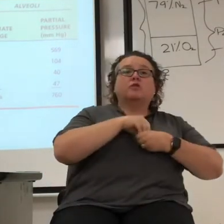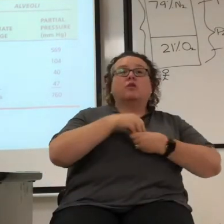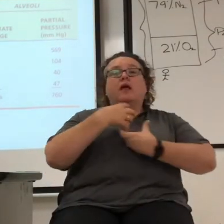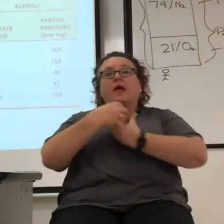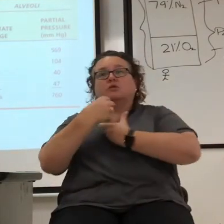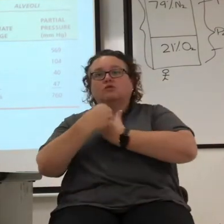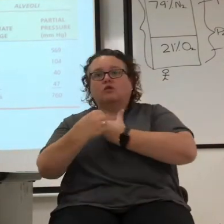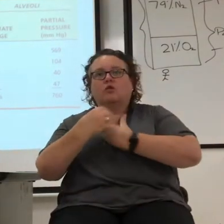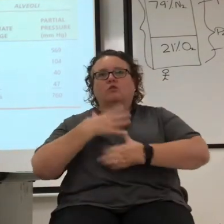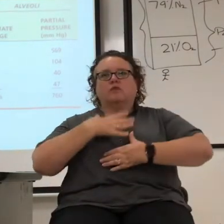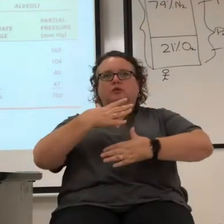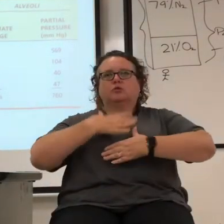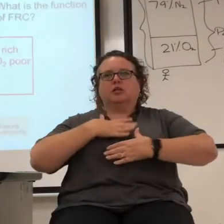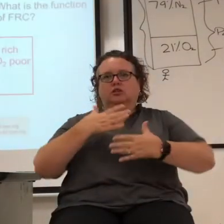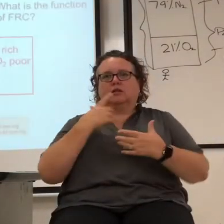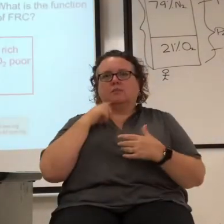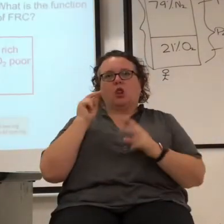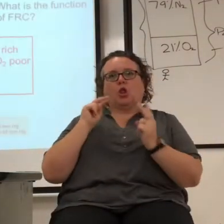figure.